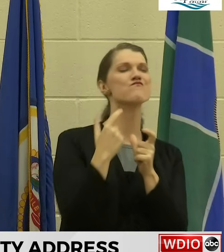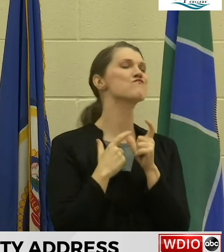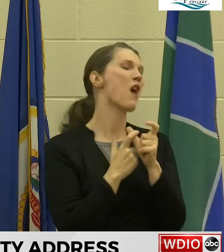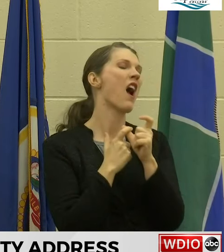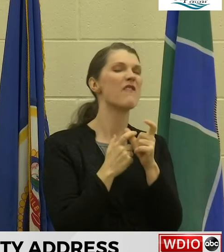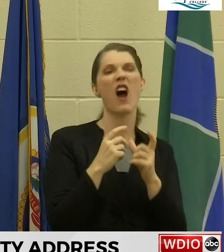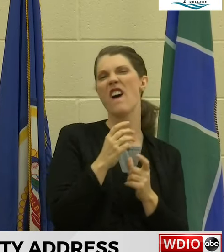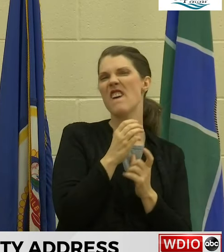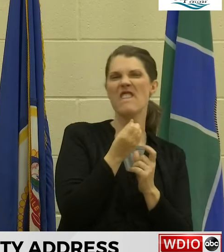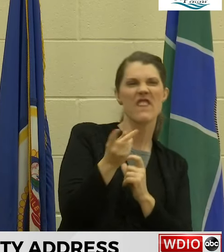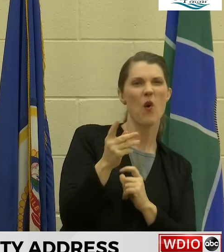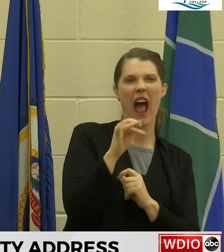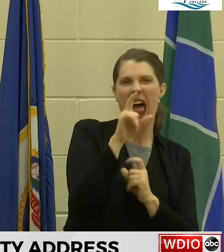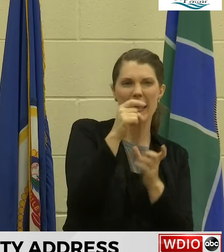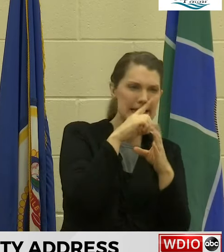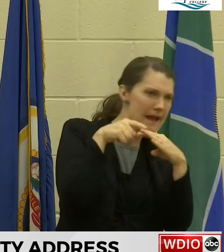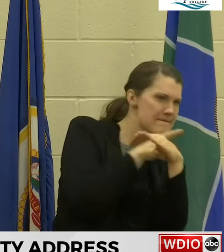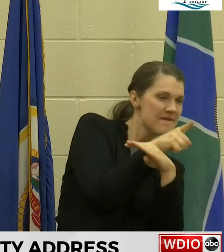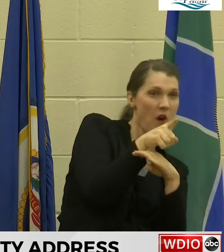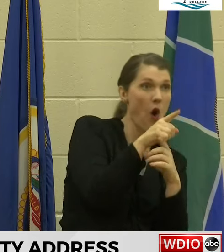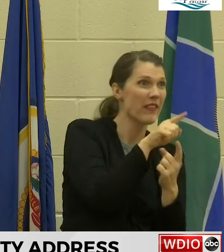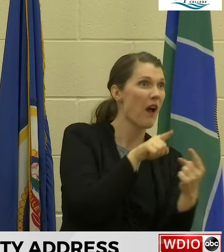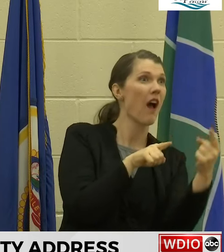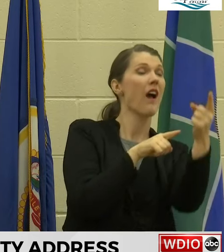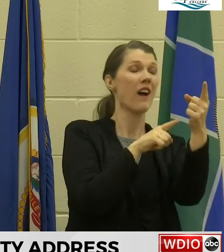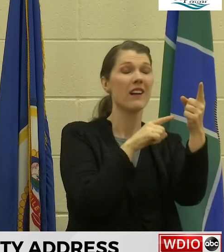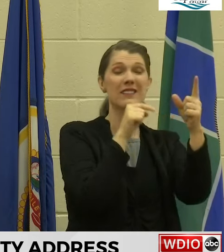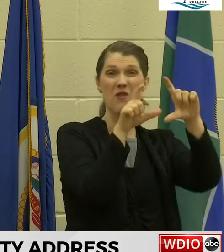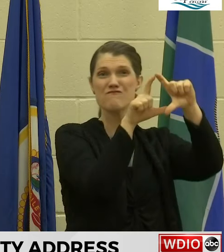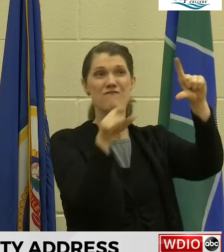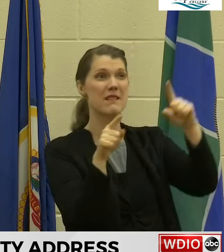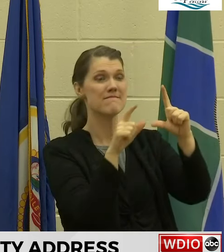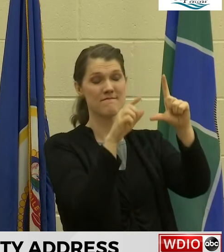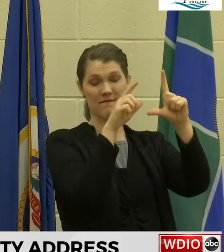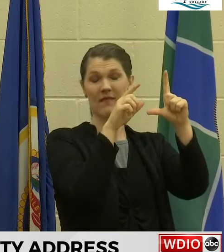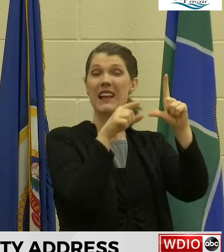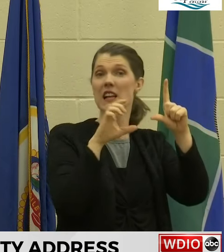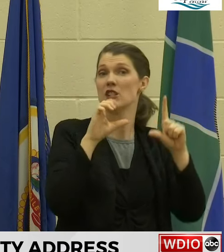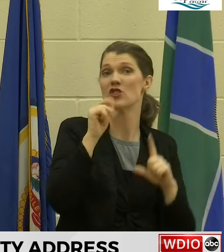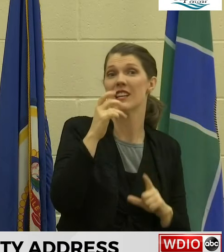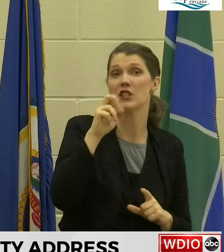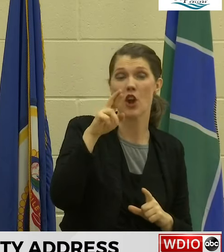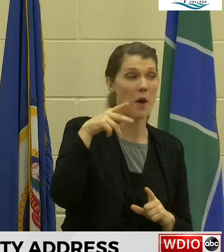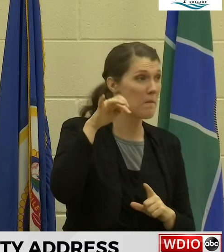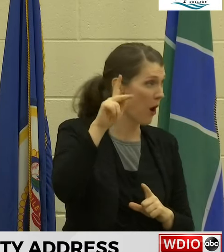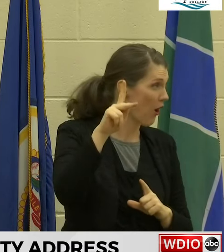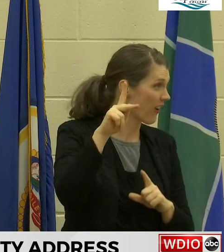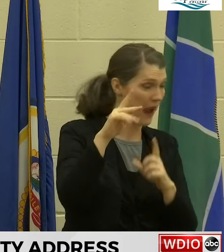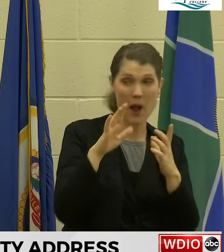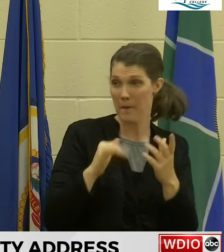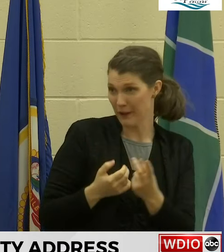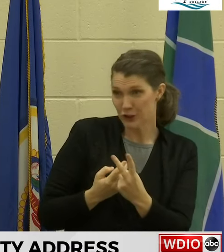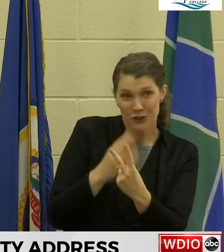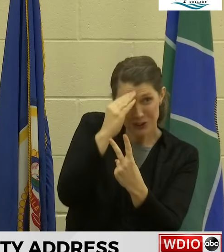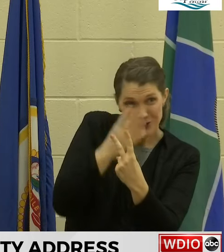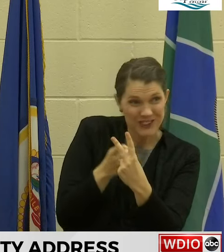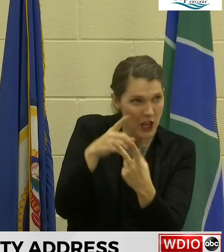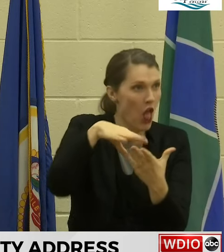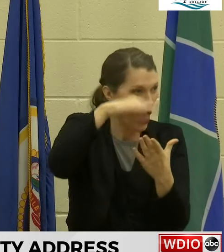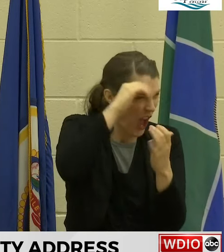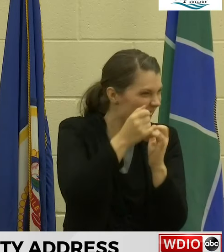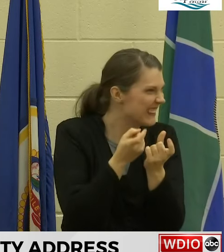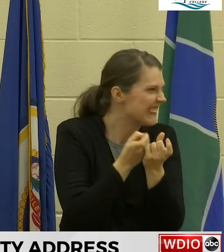unfinished alleys and backyards into Chester Park. Our kids learned to ski and snowboard in that